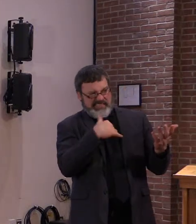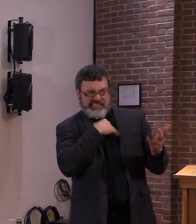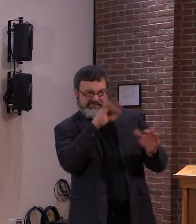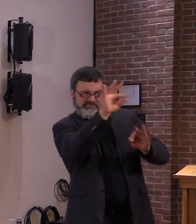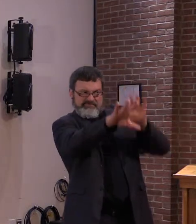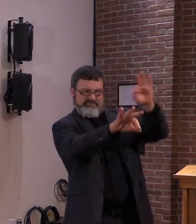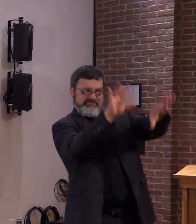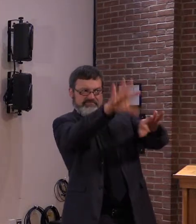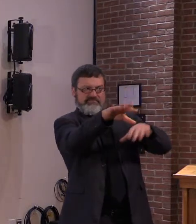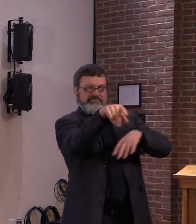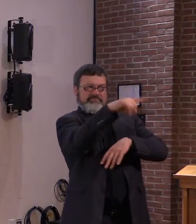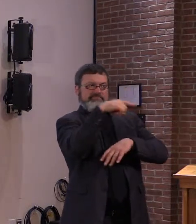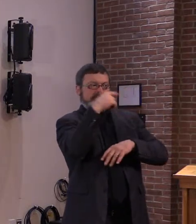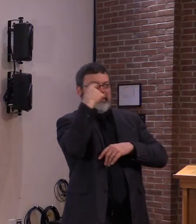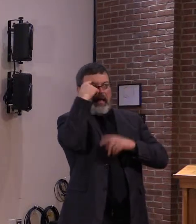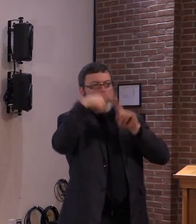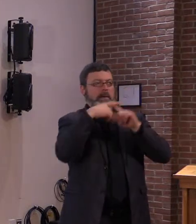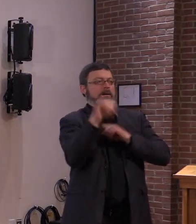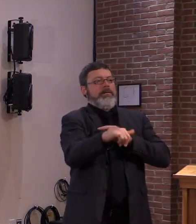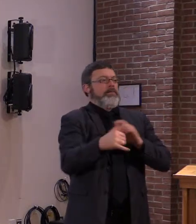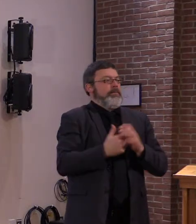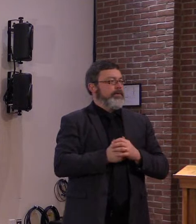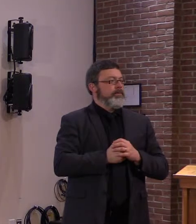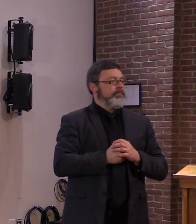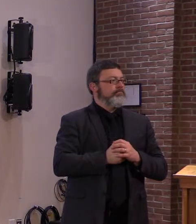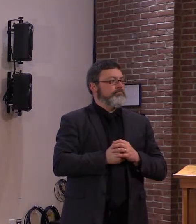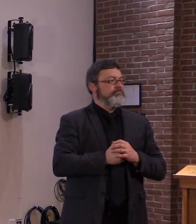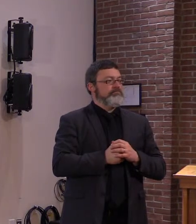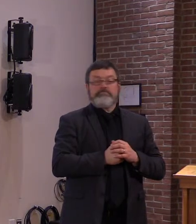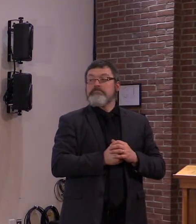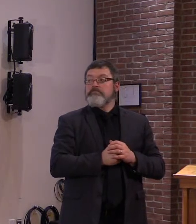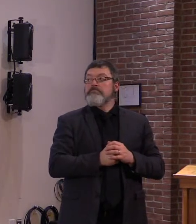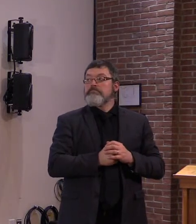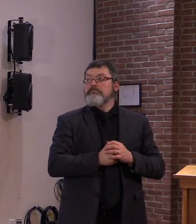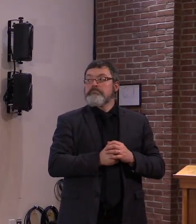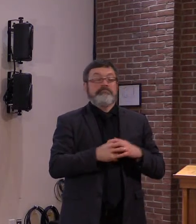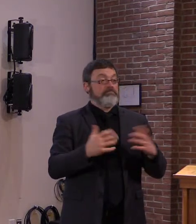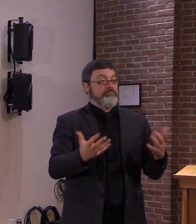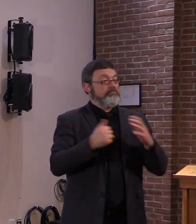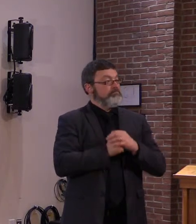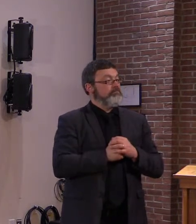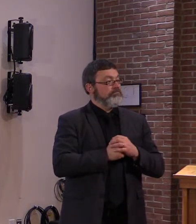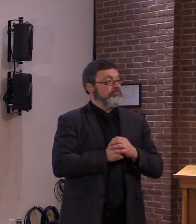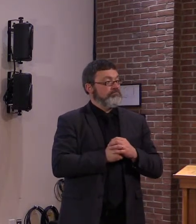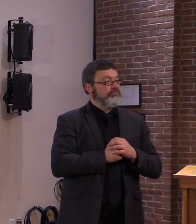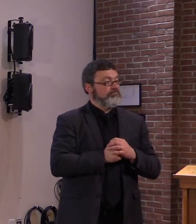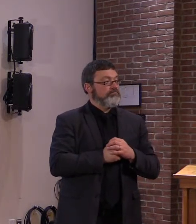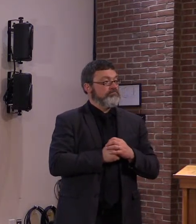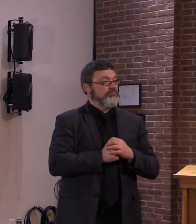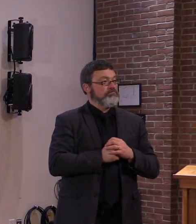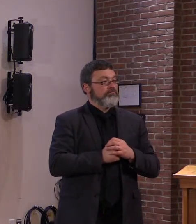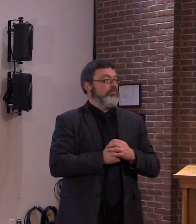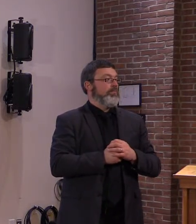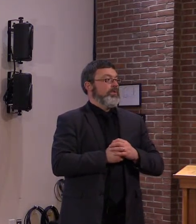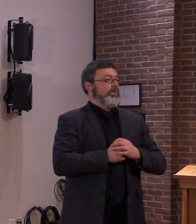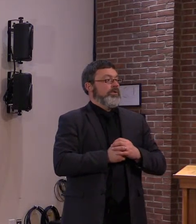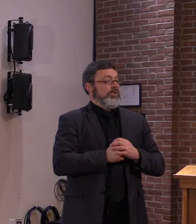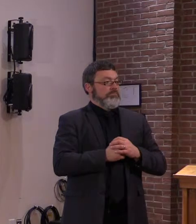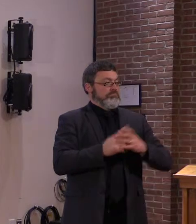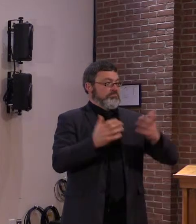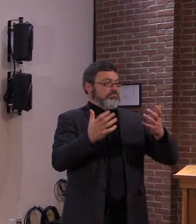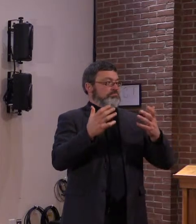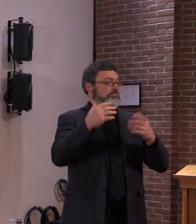briefly. It's not clear yet, the circumstances will be like when we'll actually be able to implement the test. The SBAC, for